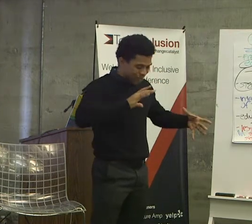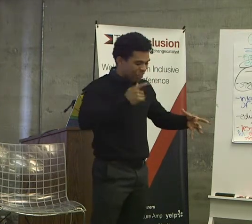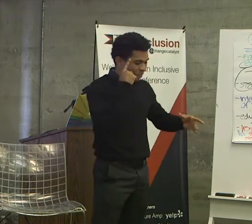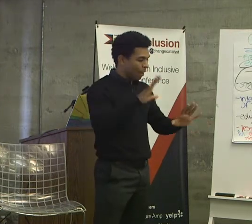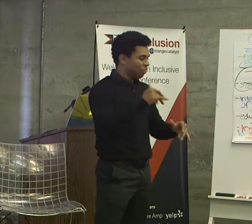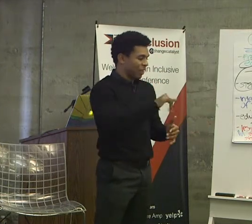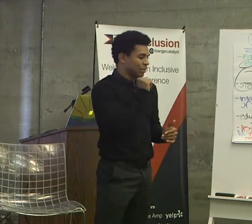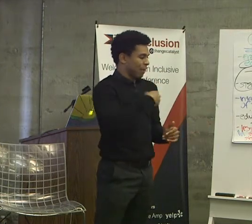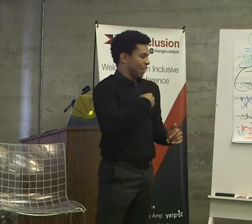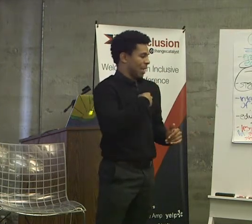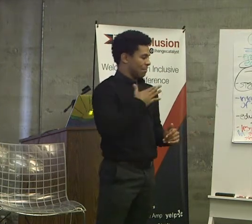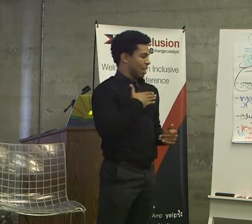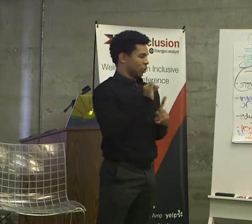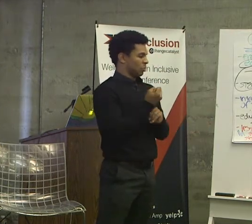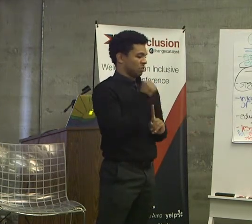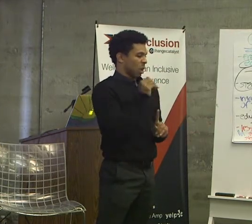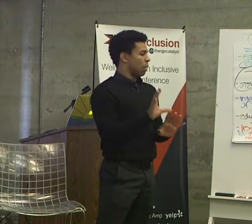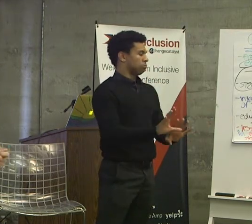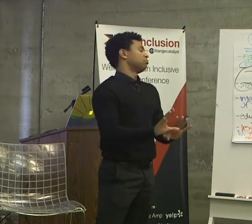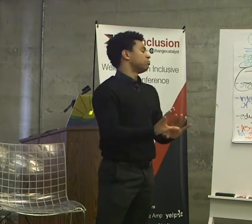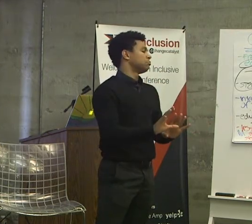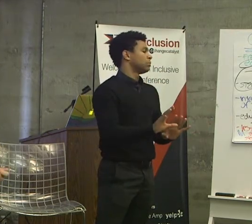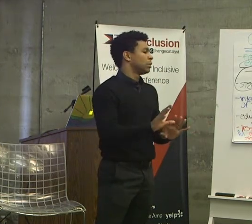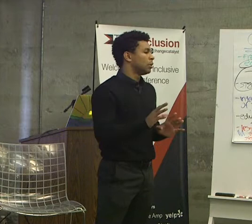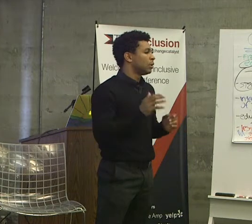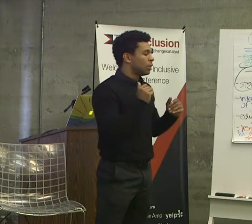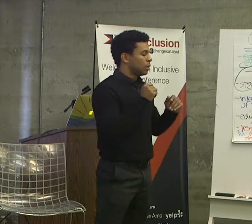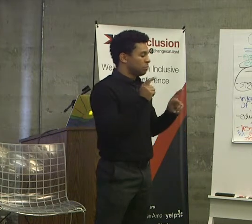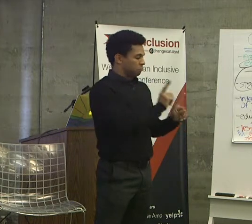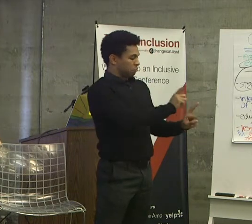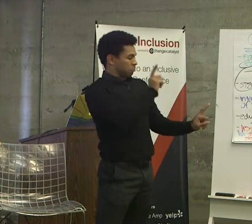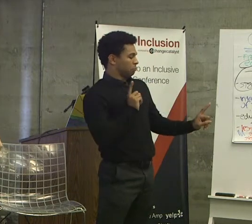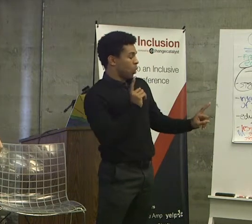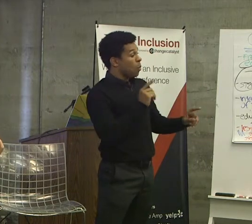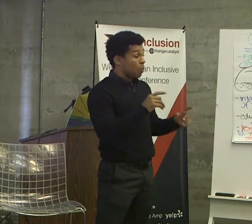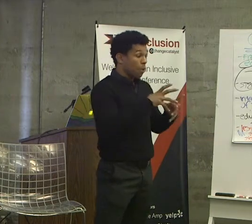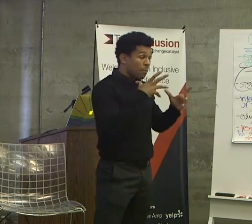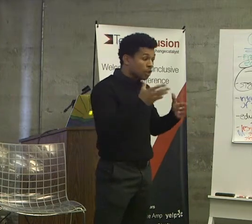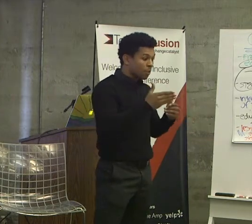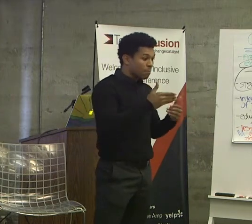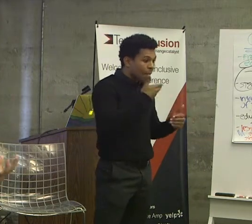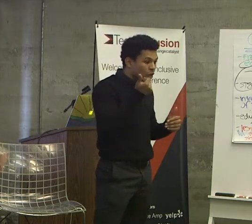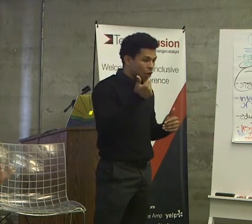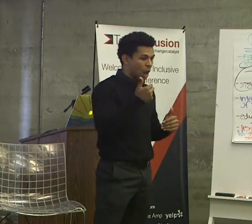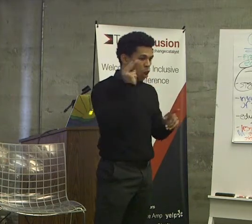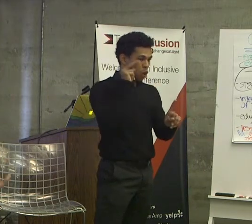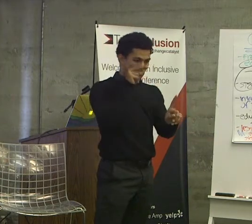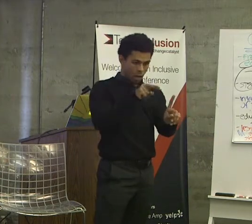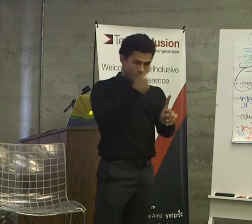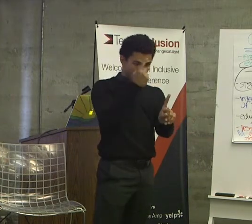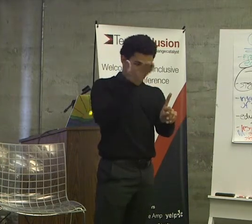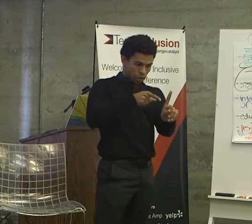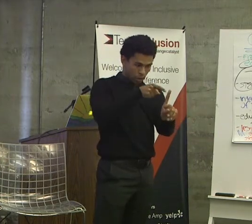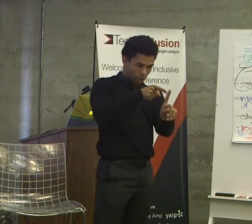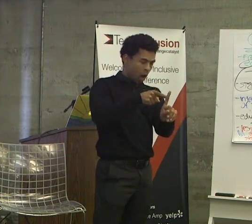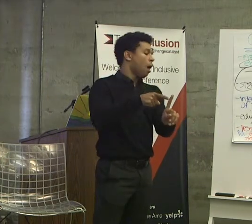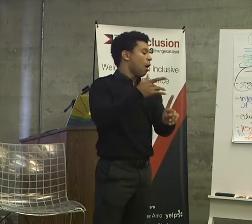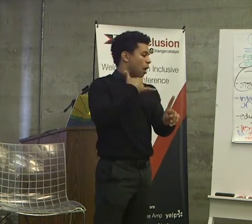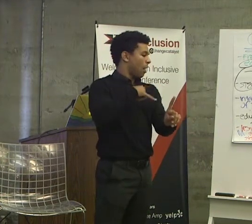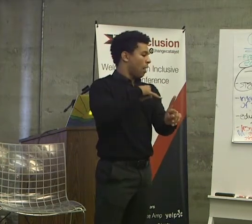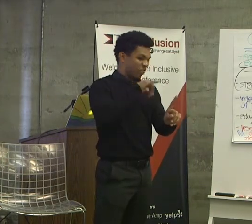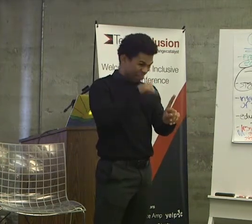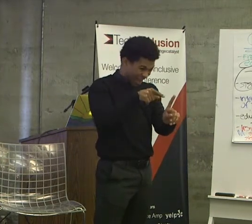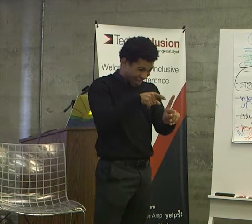That's not my situation. We're much better at looking at that person, one person, and understanding how to empathize with their unique